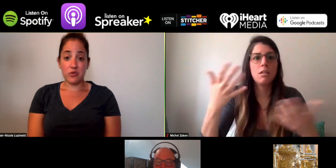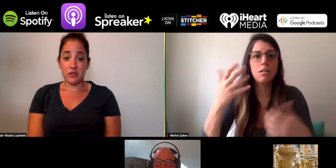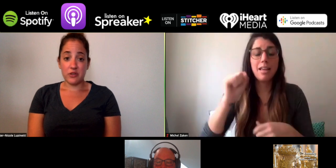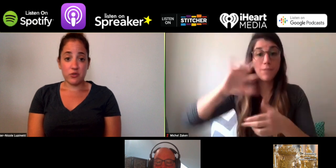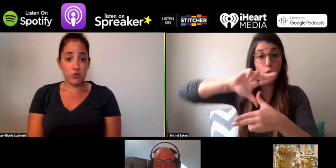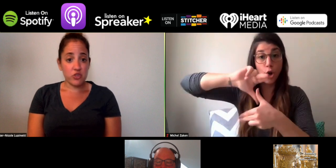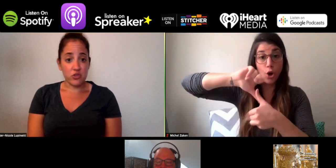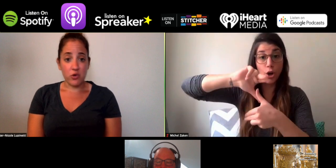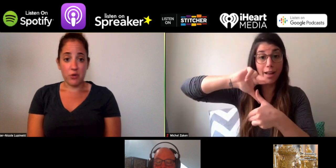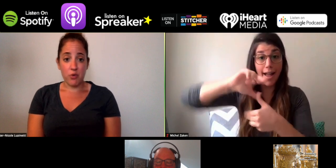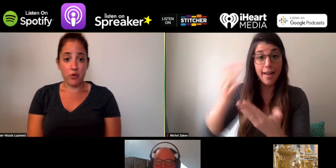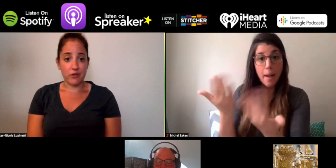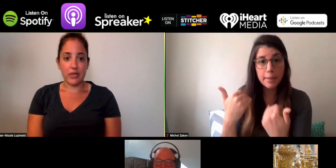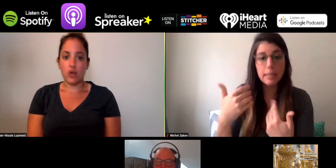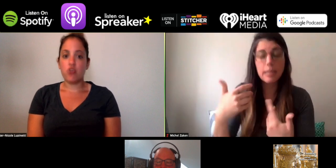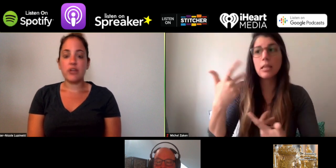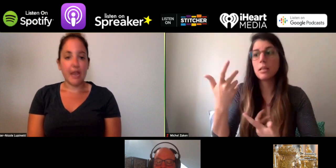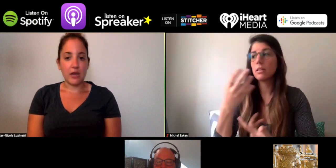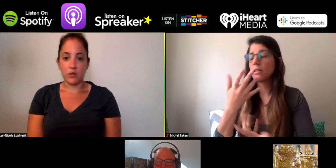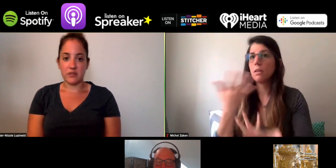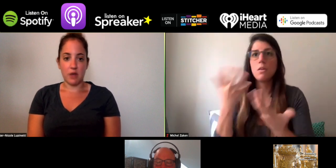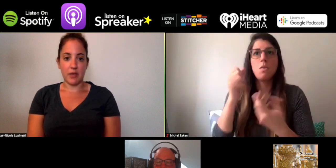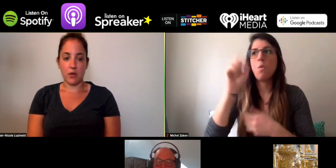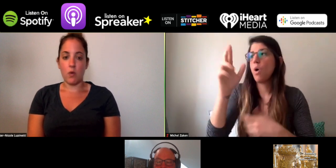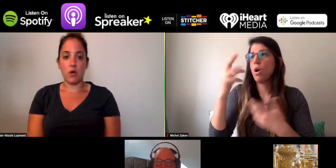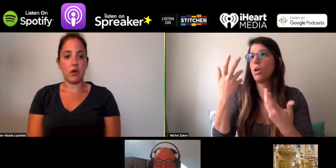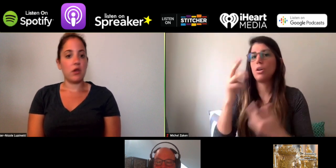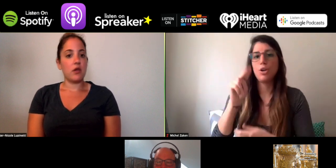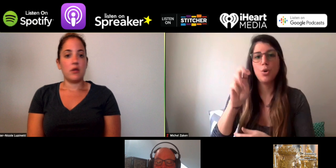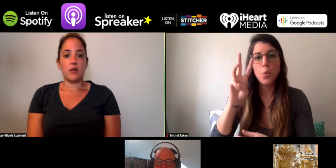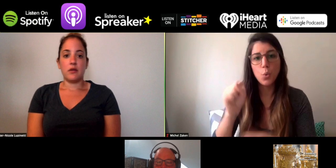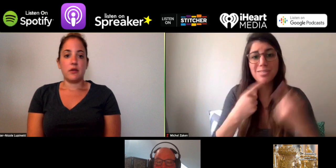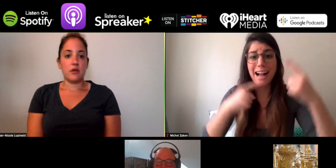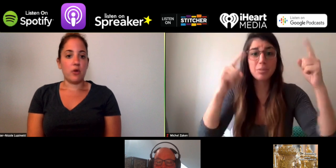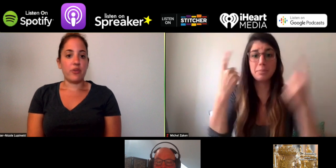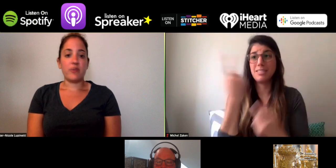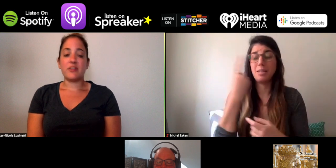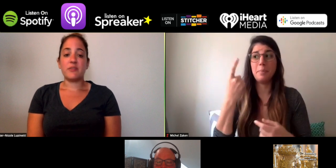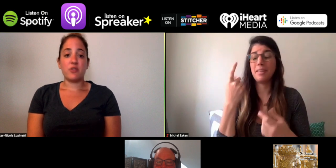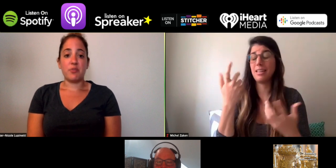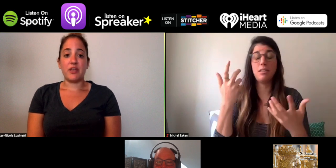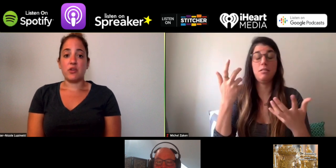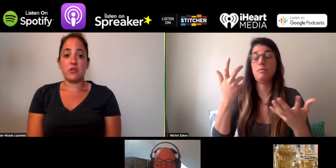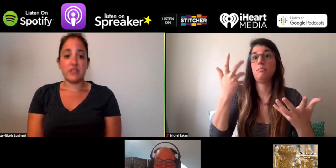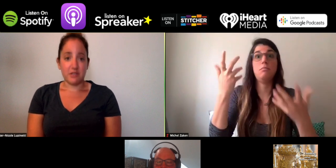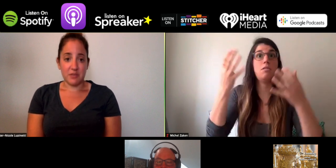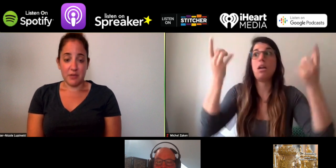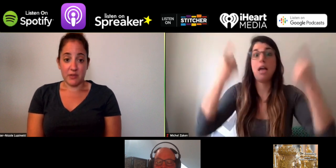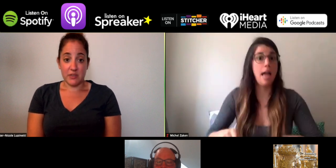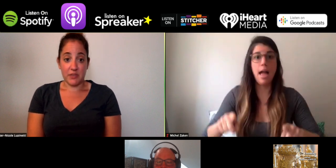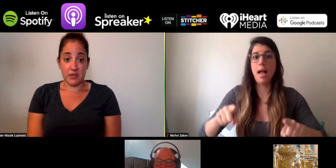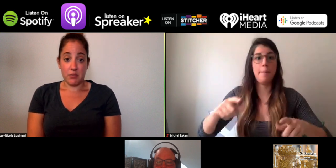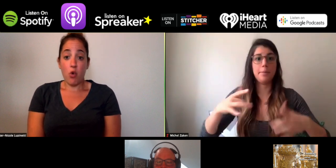know, crucial or important, like a hurricane was coming, or, you know, there was some sort of big news